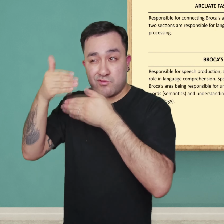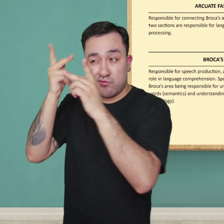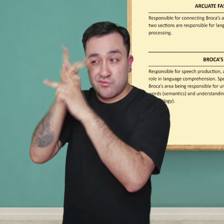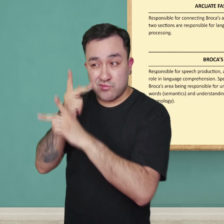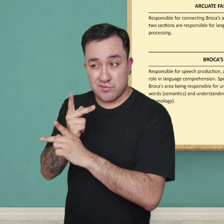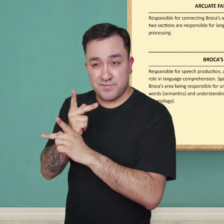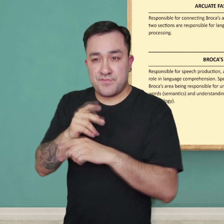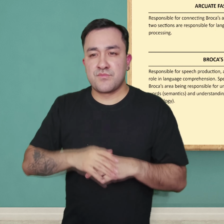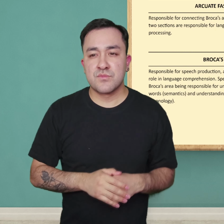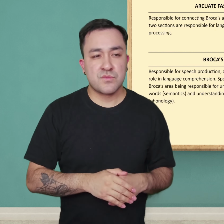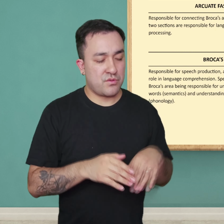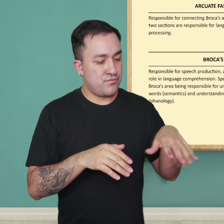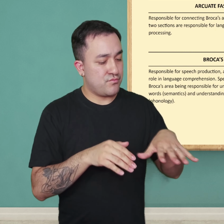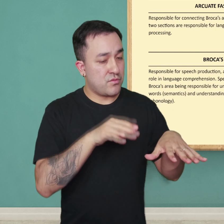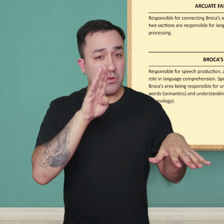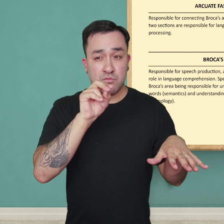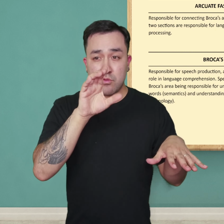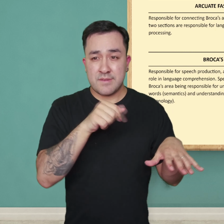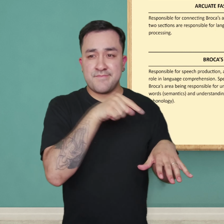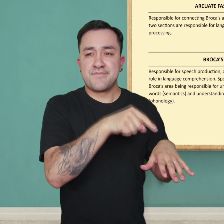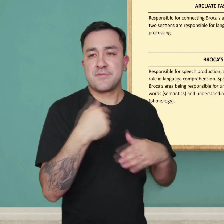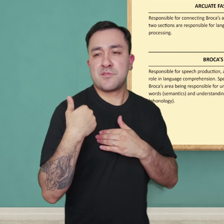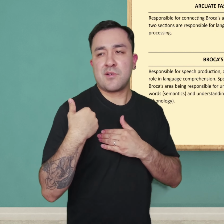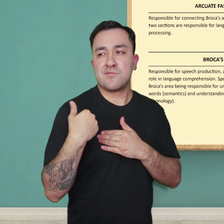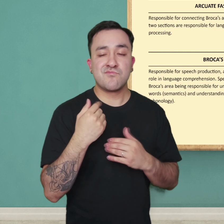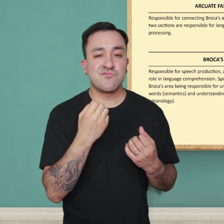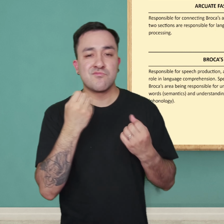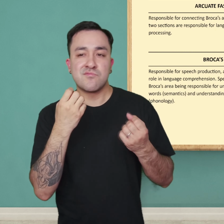responsible for language production and language processing.